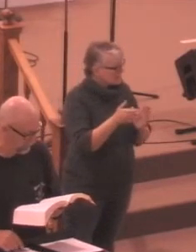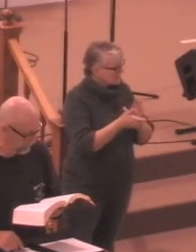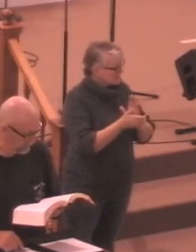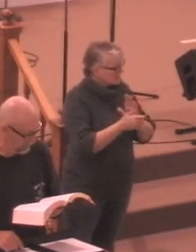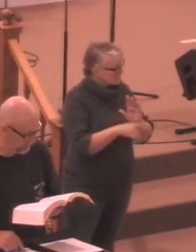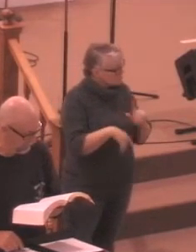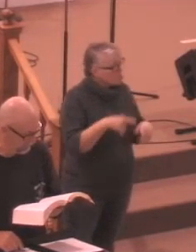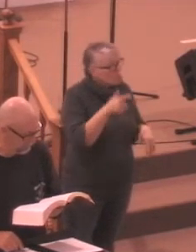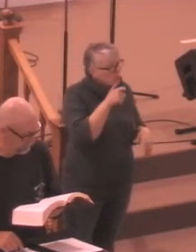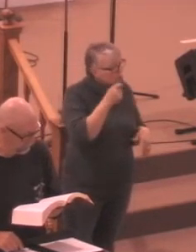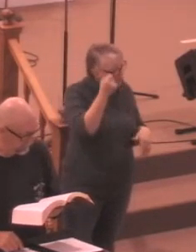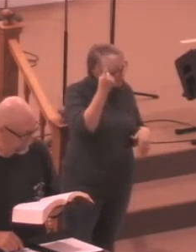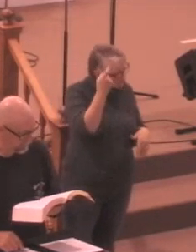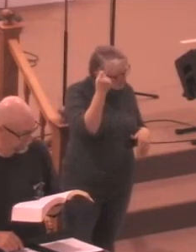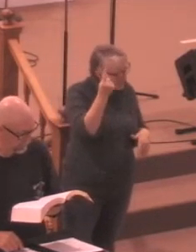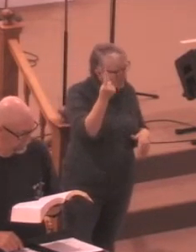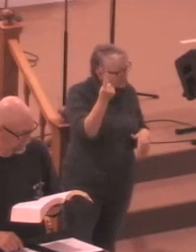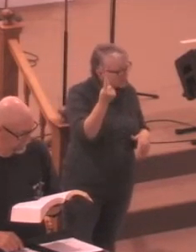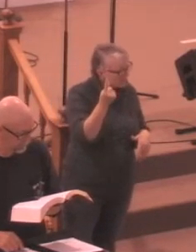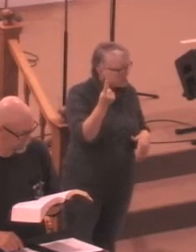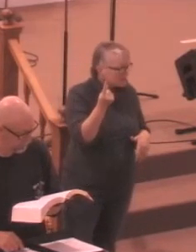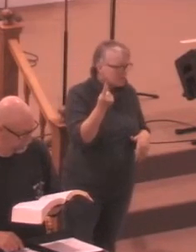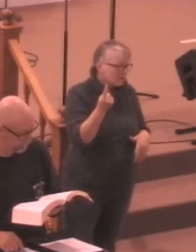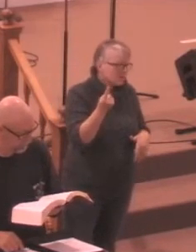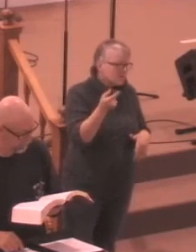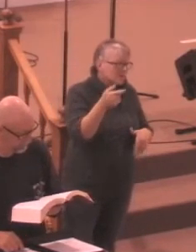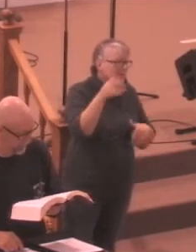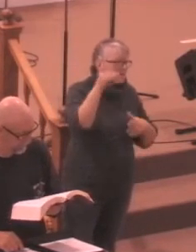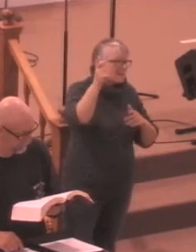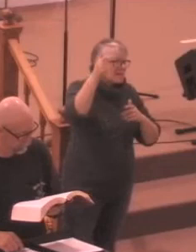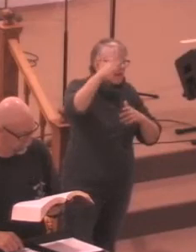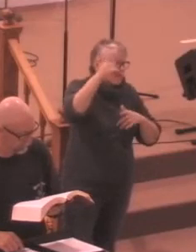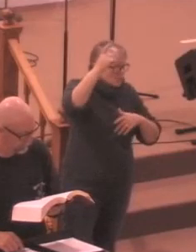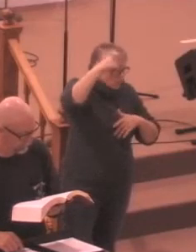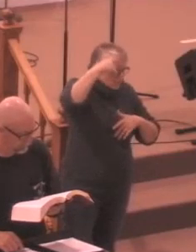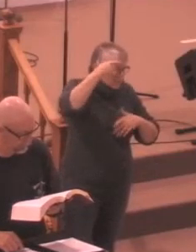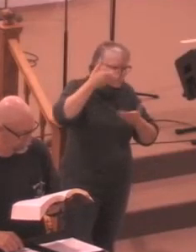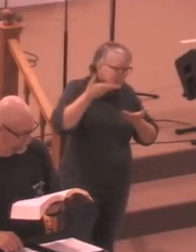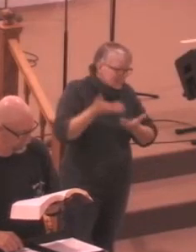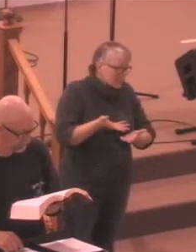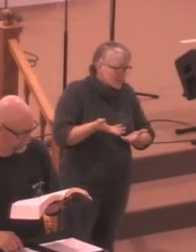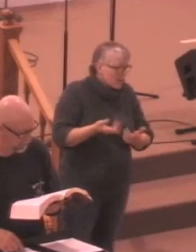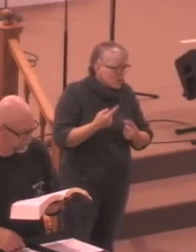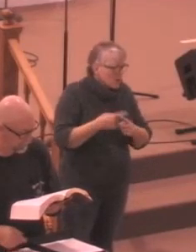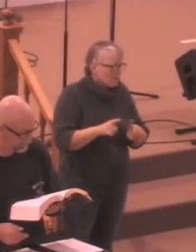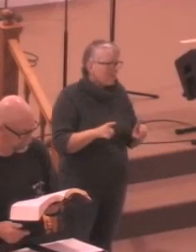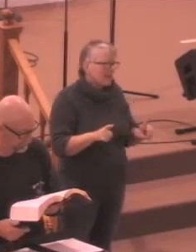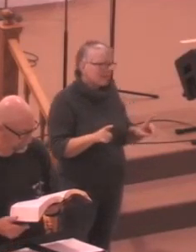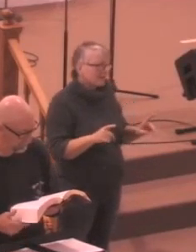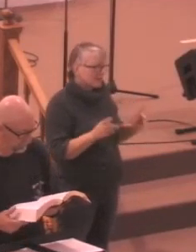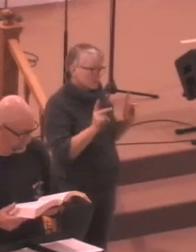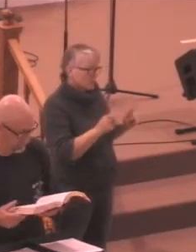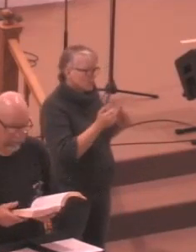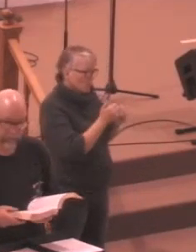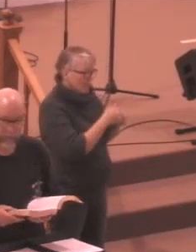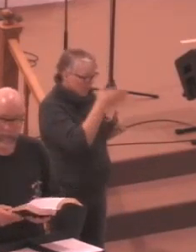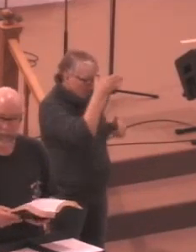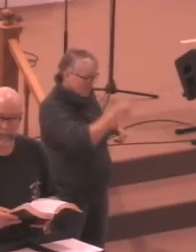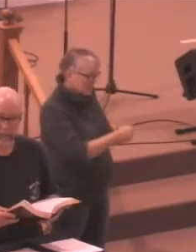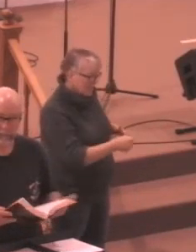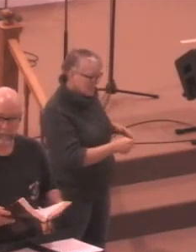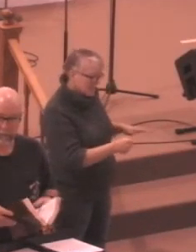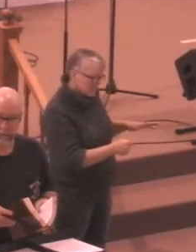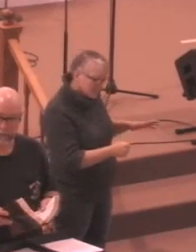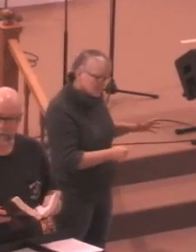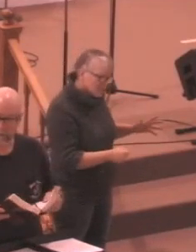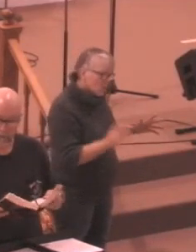found, but discipline and the rod are for the back of the one who's without common sense and understanding.